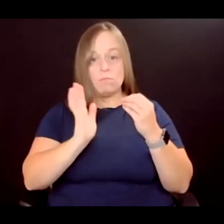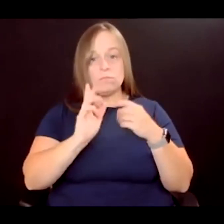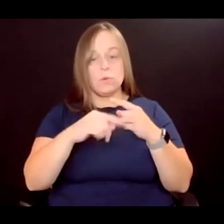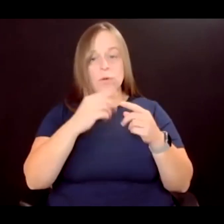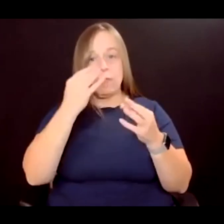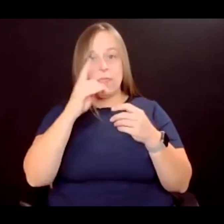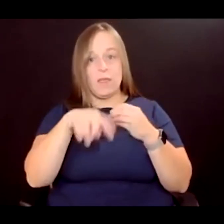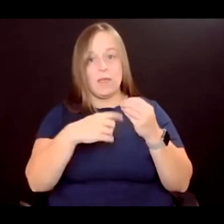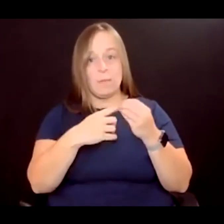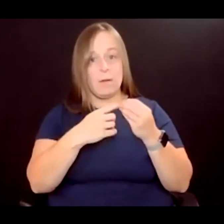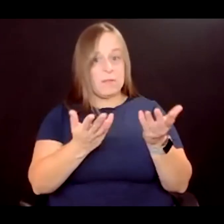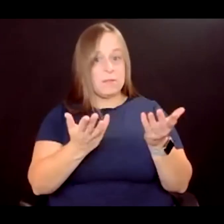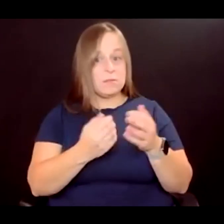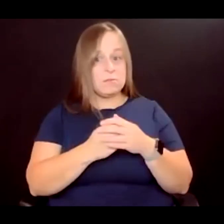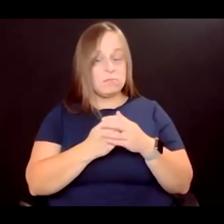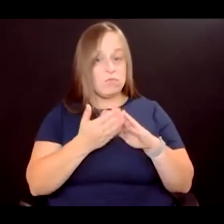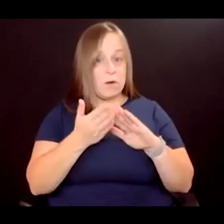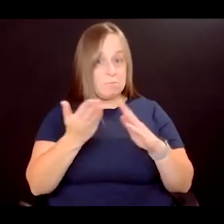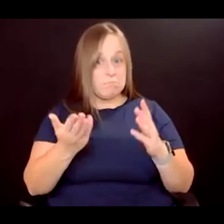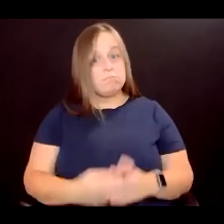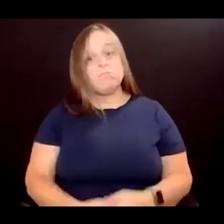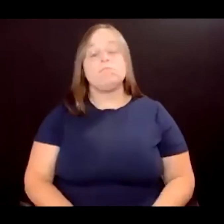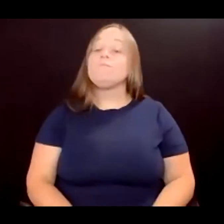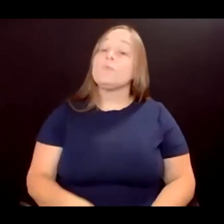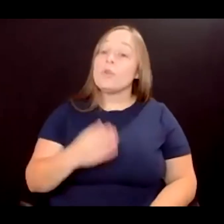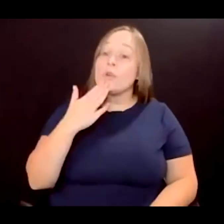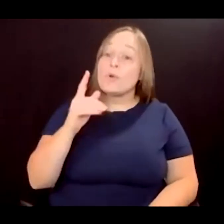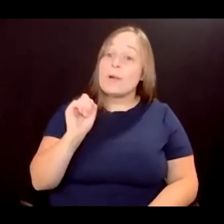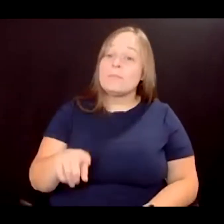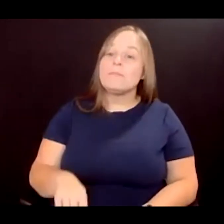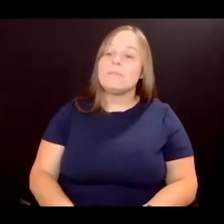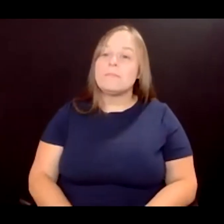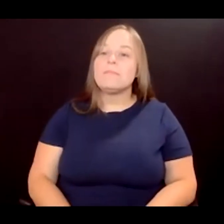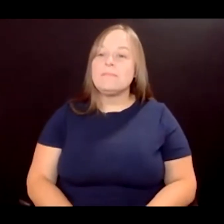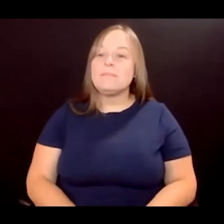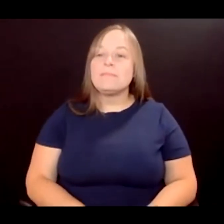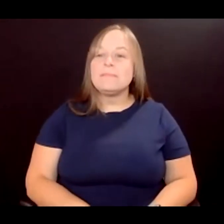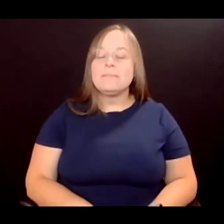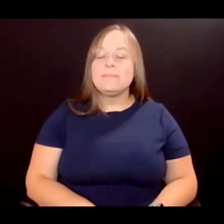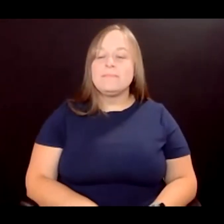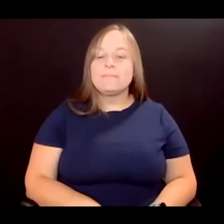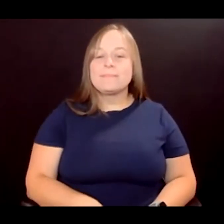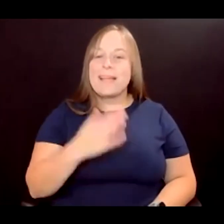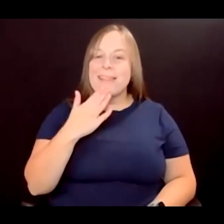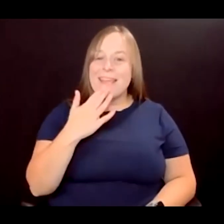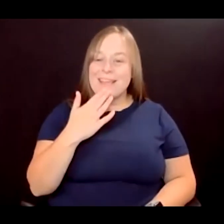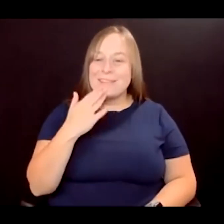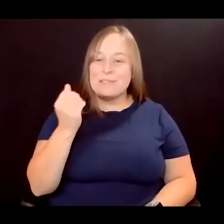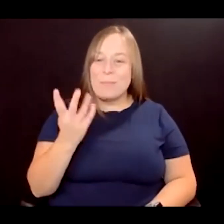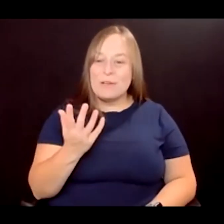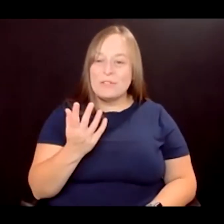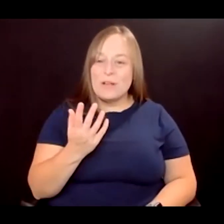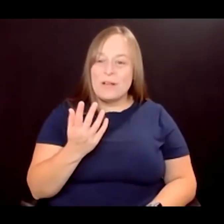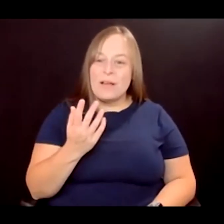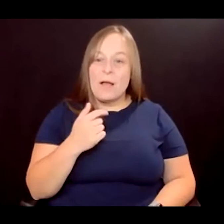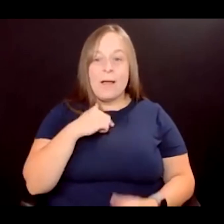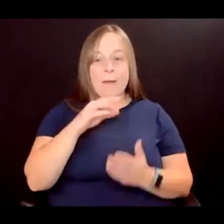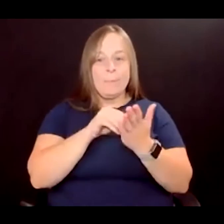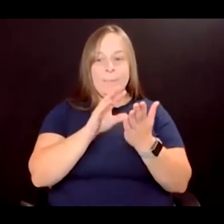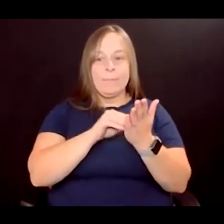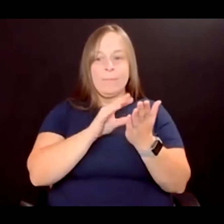teach us to promote and be an advocate for what you folks need, I would be happy to